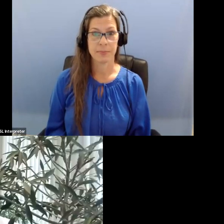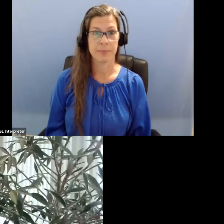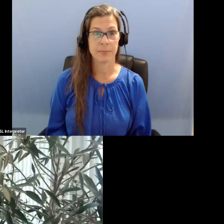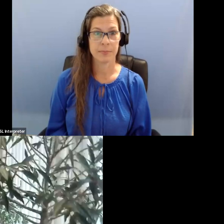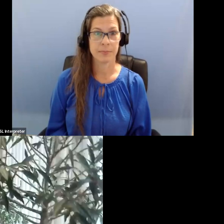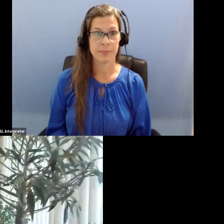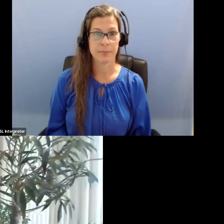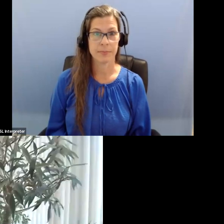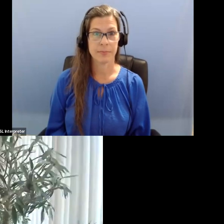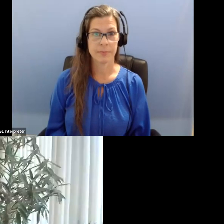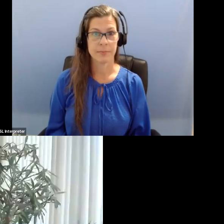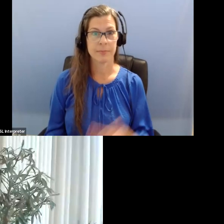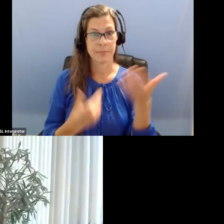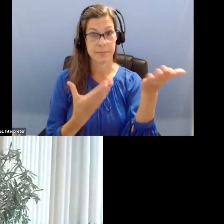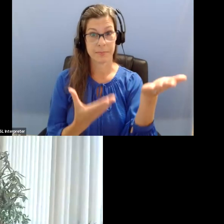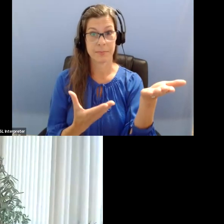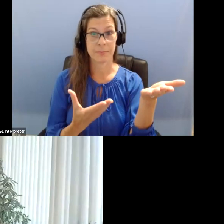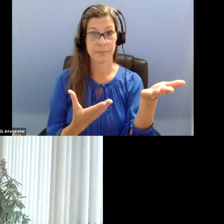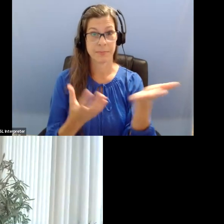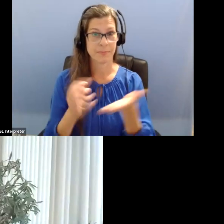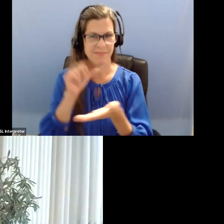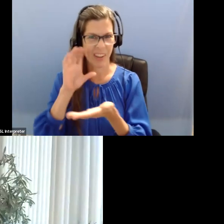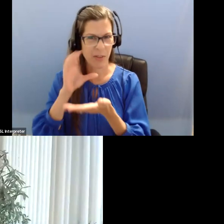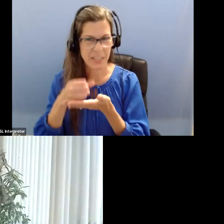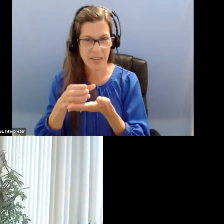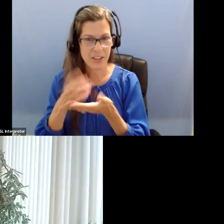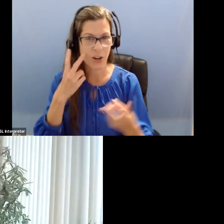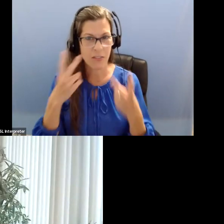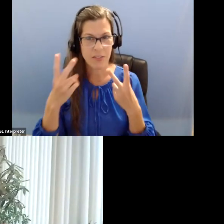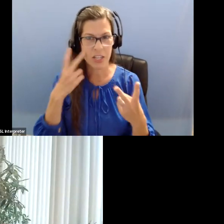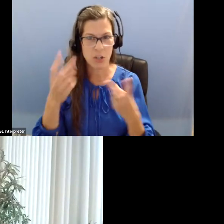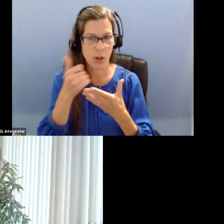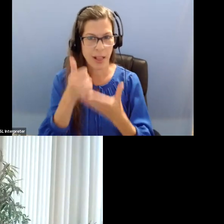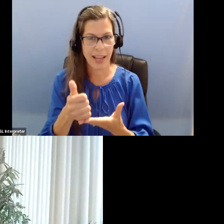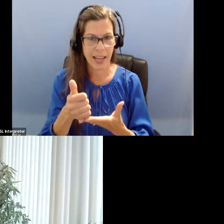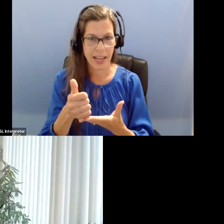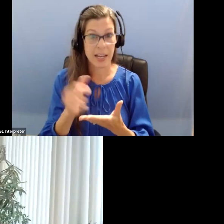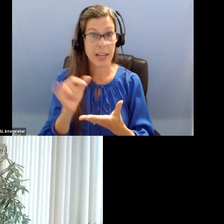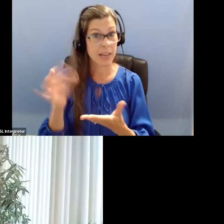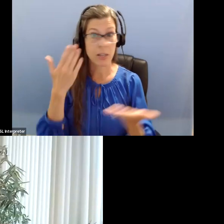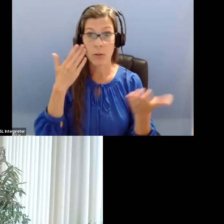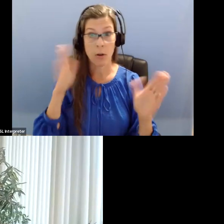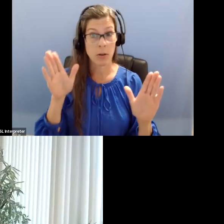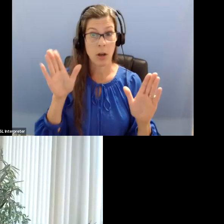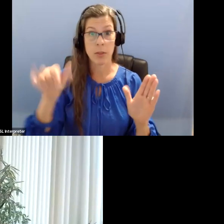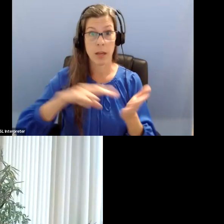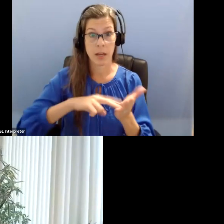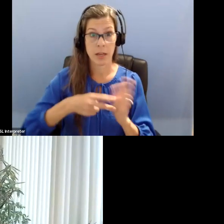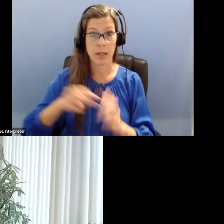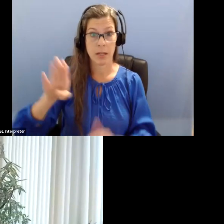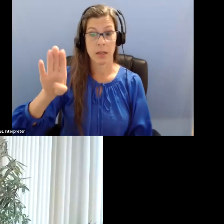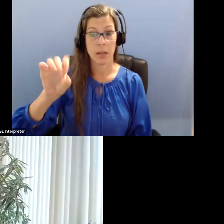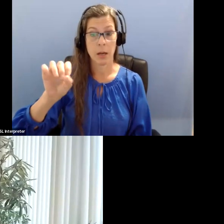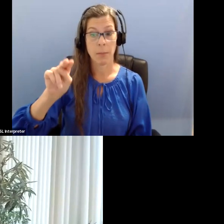And this is the visual aid. I'll get a little bit farther back so you can see it. But for folks who don't know what this is a bonsai